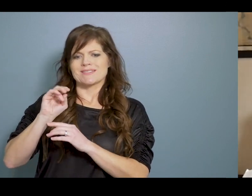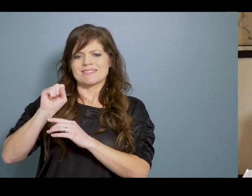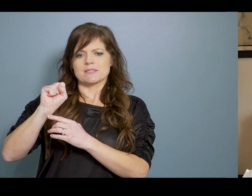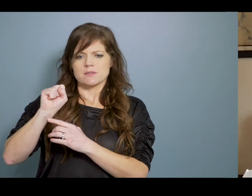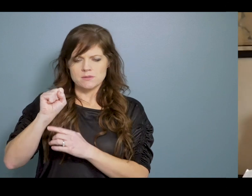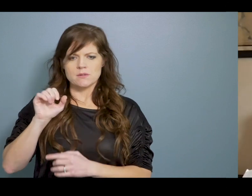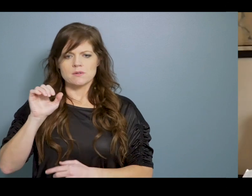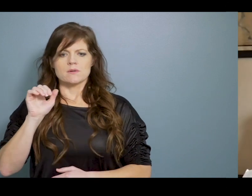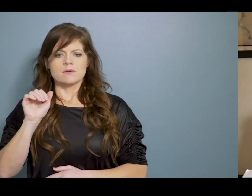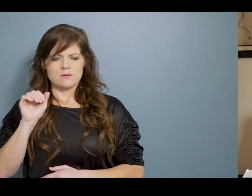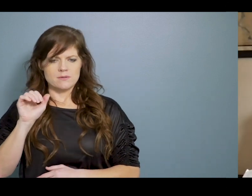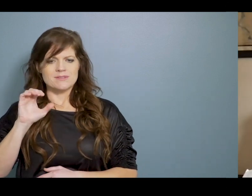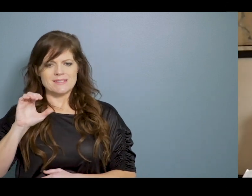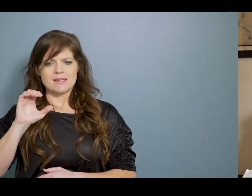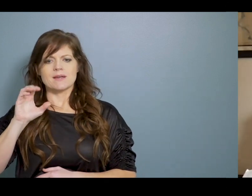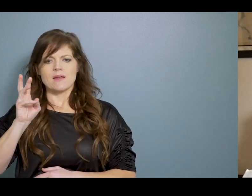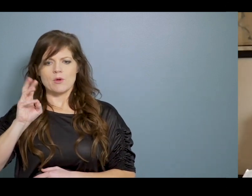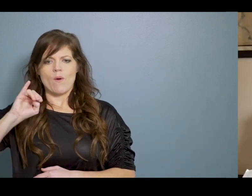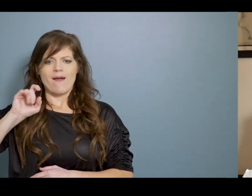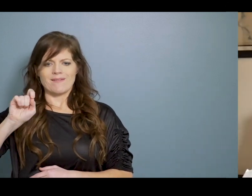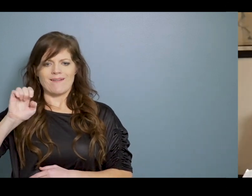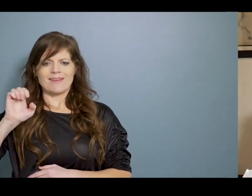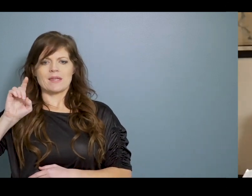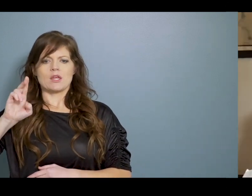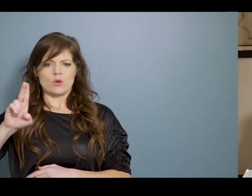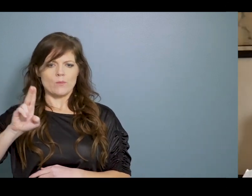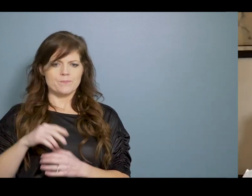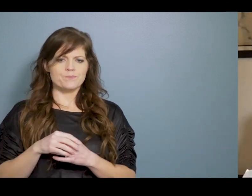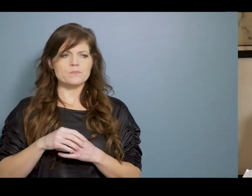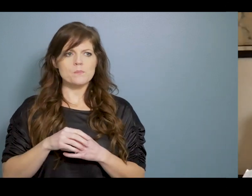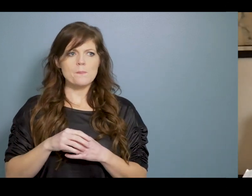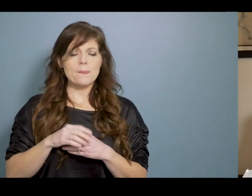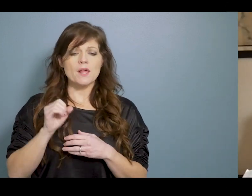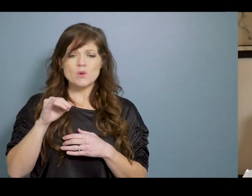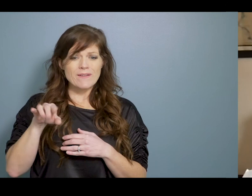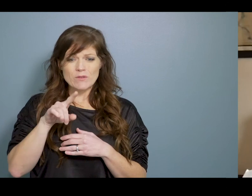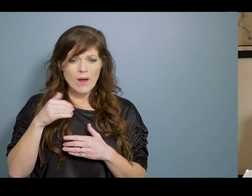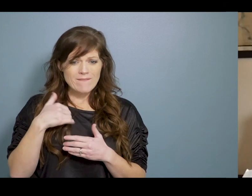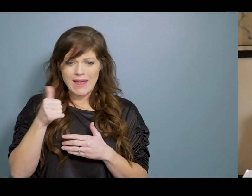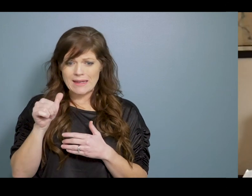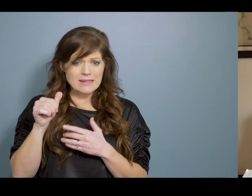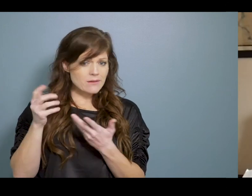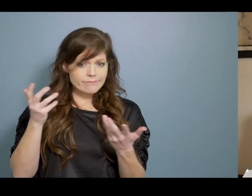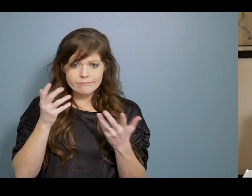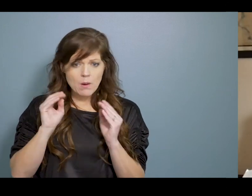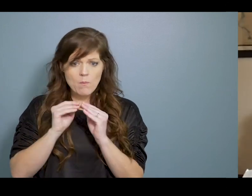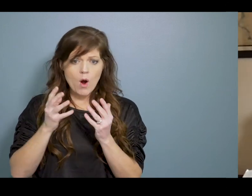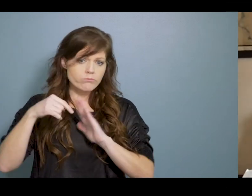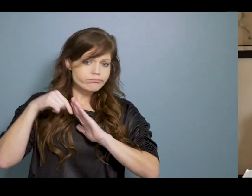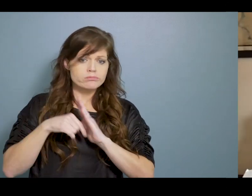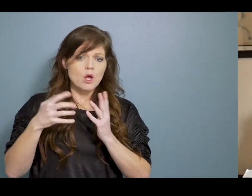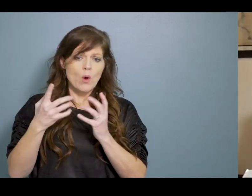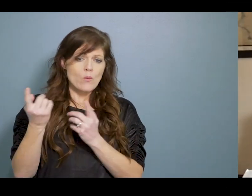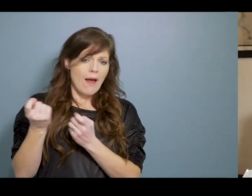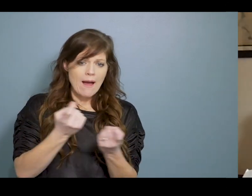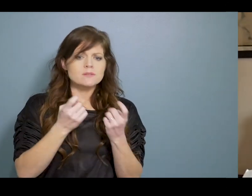then get back to you on those. Appreciate the questions. And again, if you do have a question here in our remaining time together, just drop it